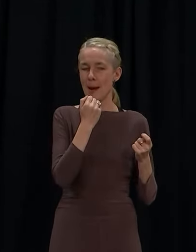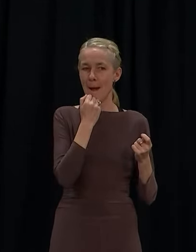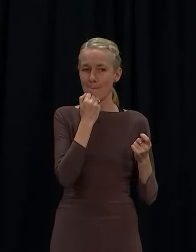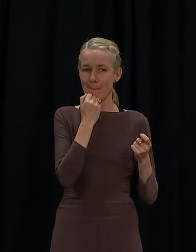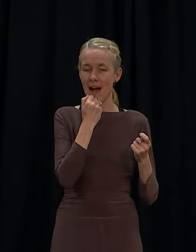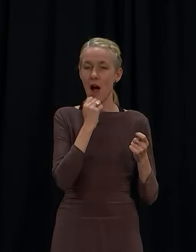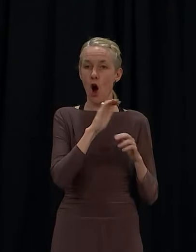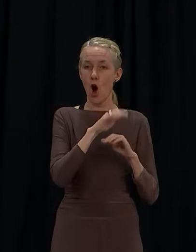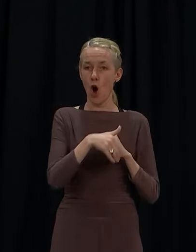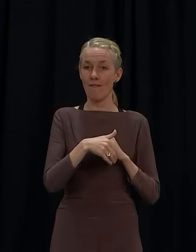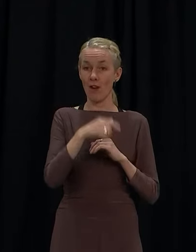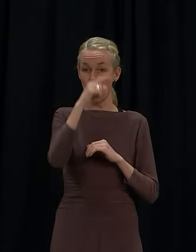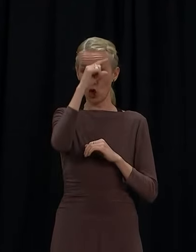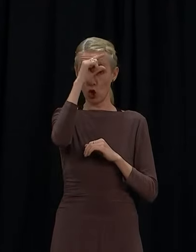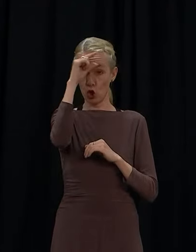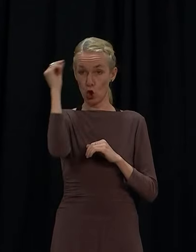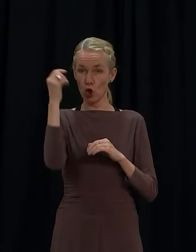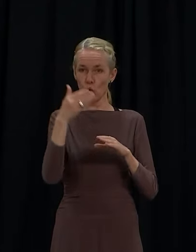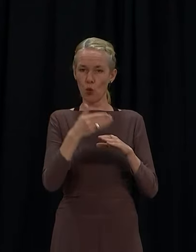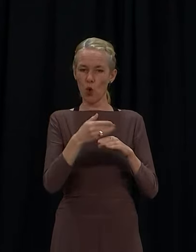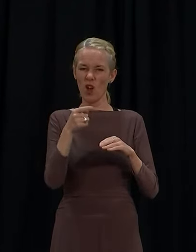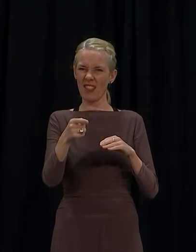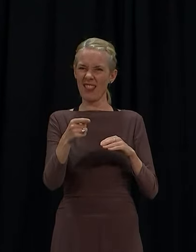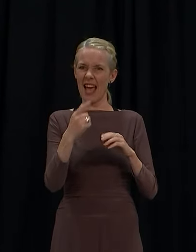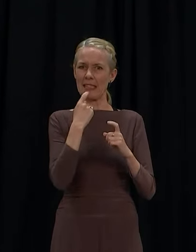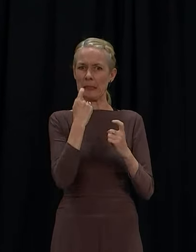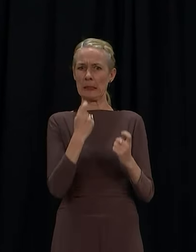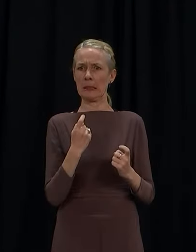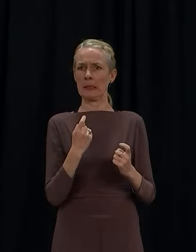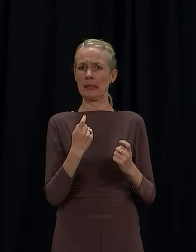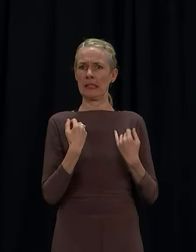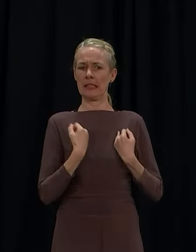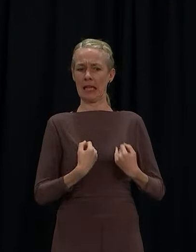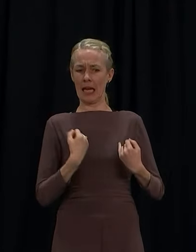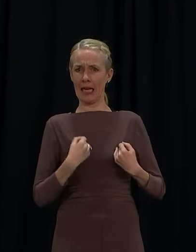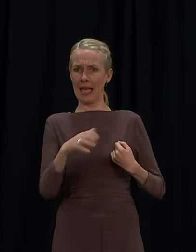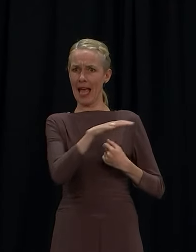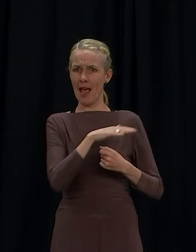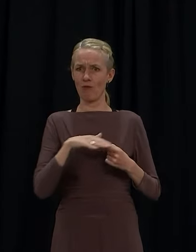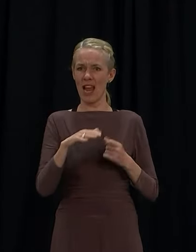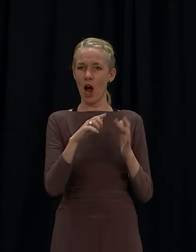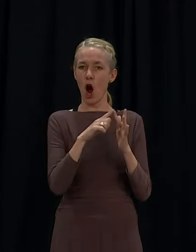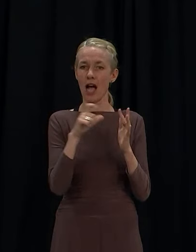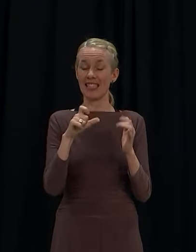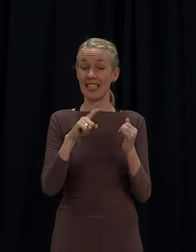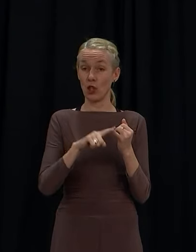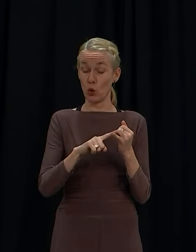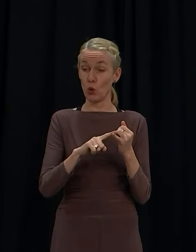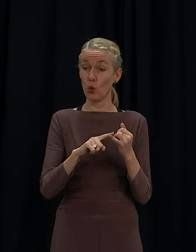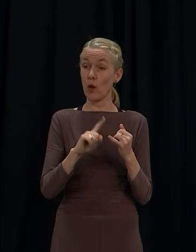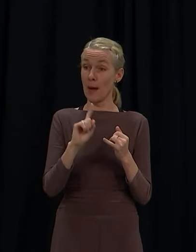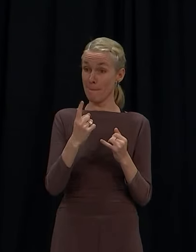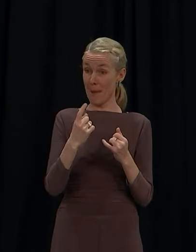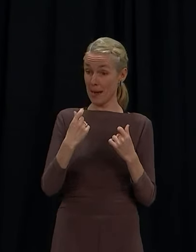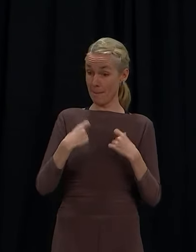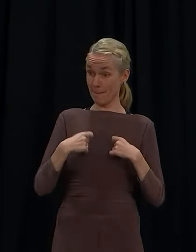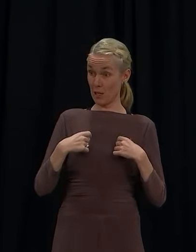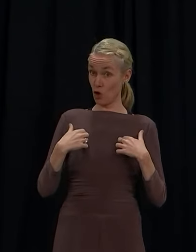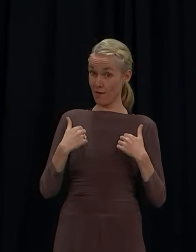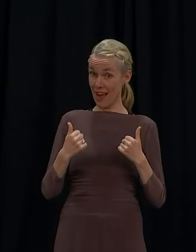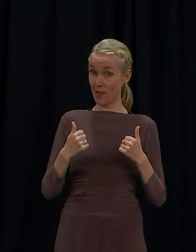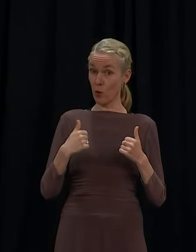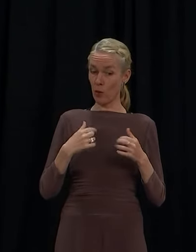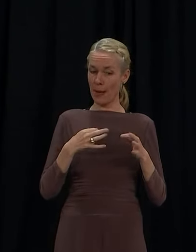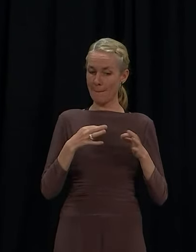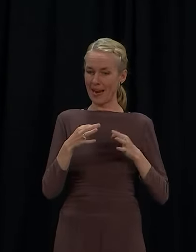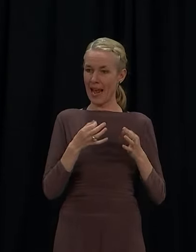of intensive care nurses, but it is part of the planning that the ministry has been doing to be able to make sure that we've got the staff as well